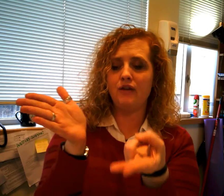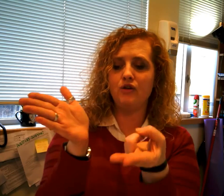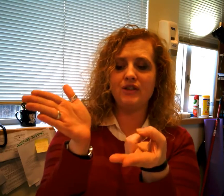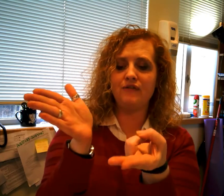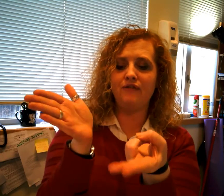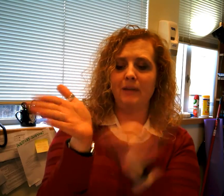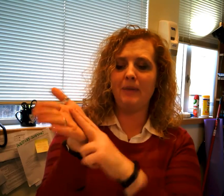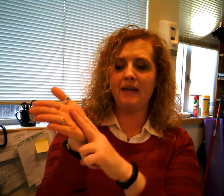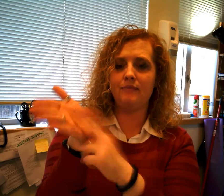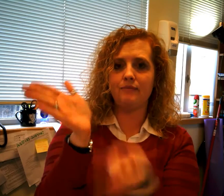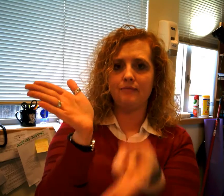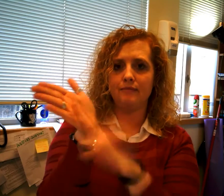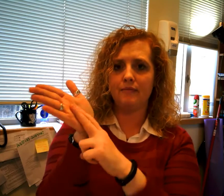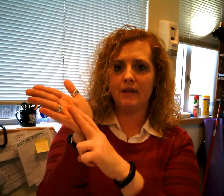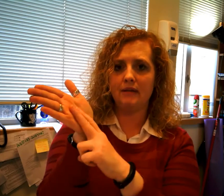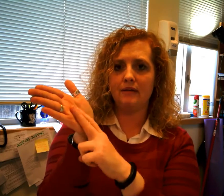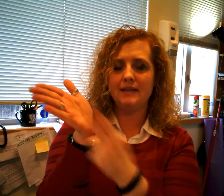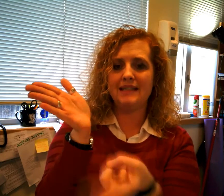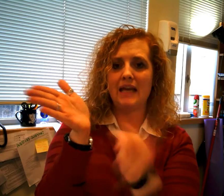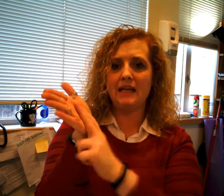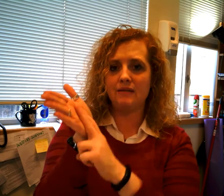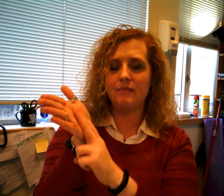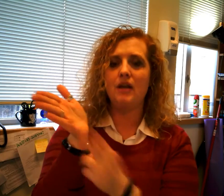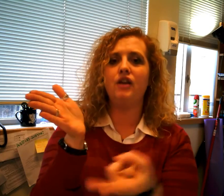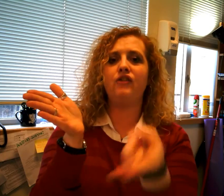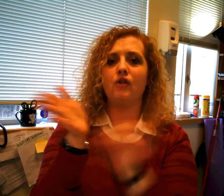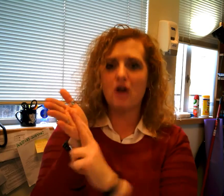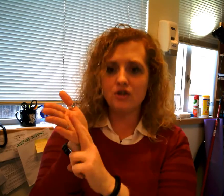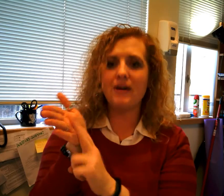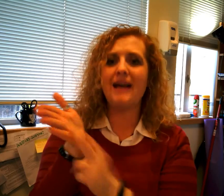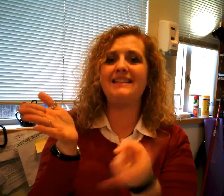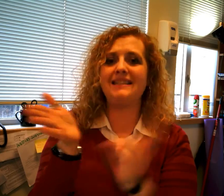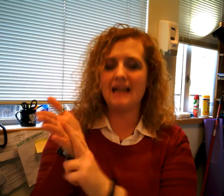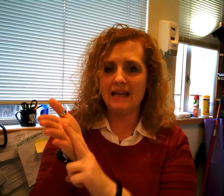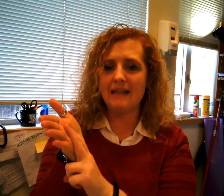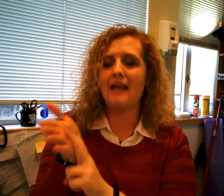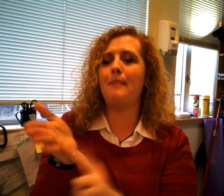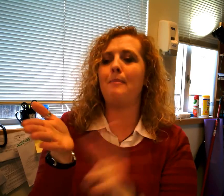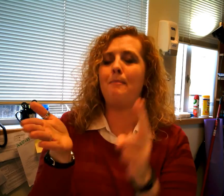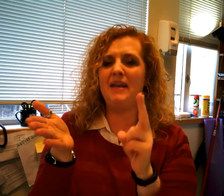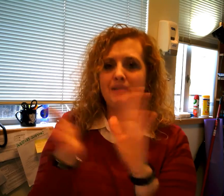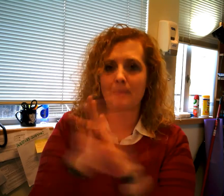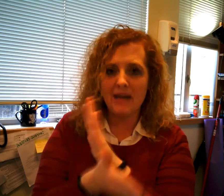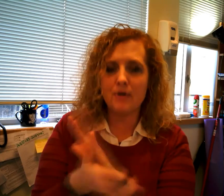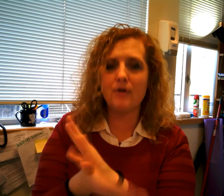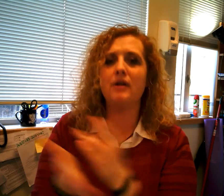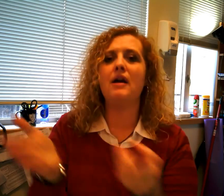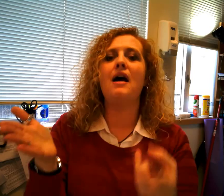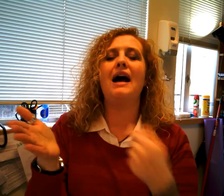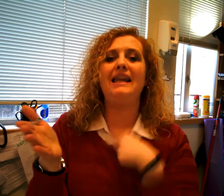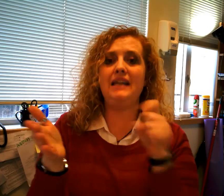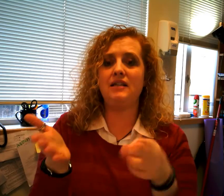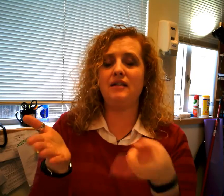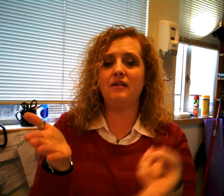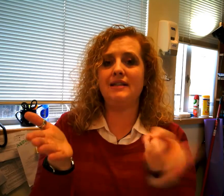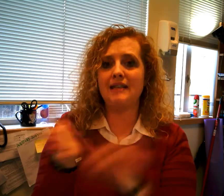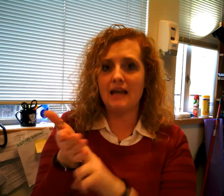just flipping it. Sign it. It's your contract. Sign that piece of paper. I need to